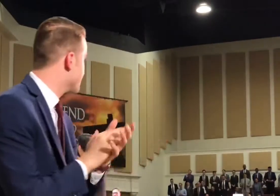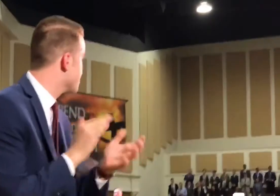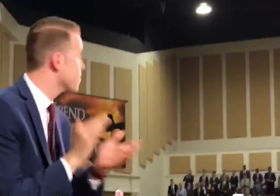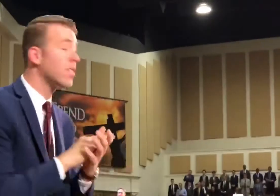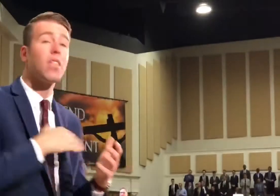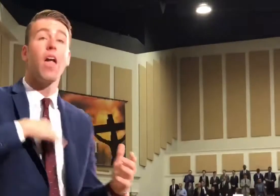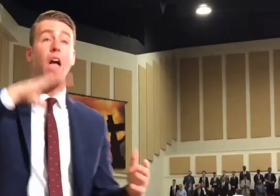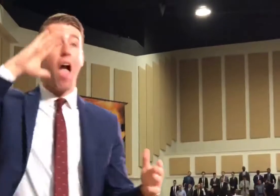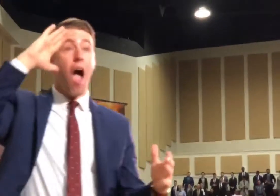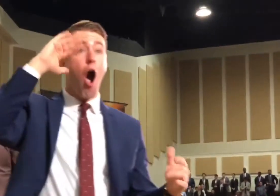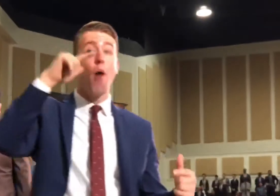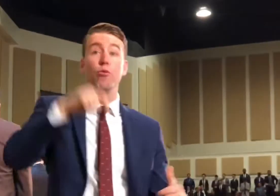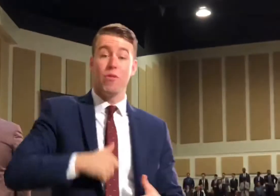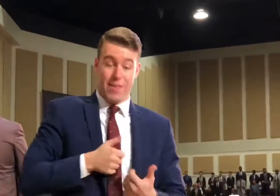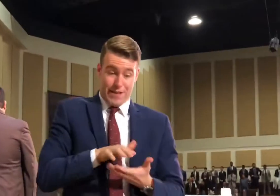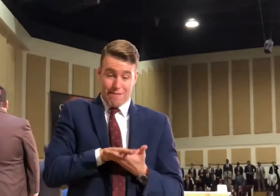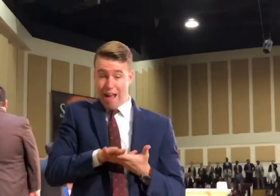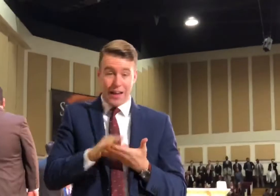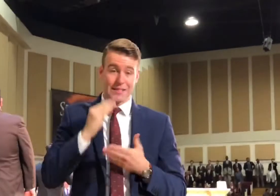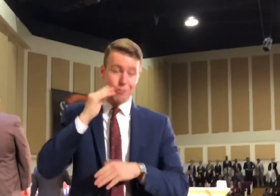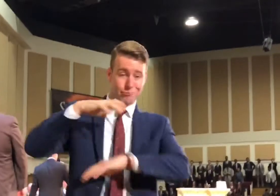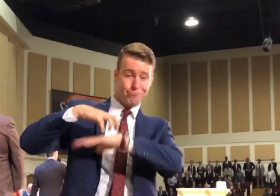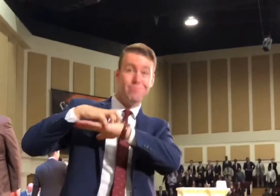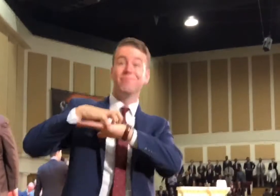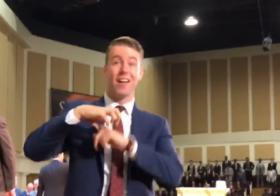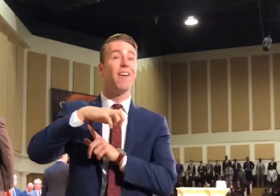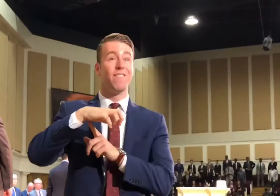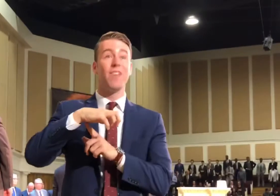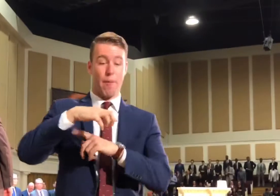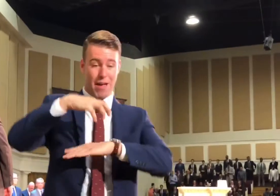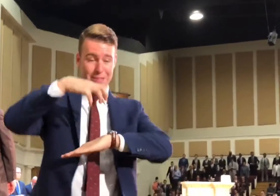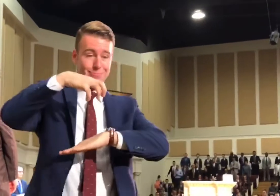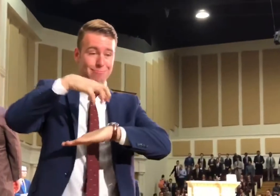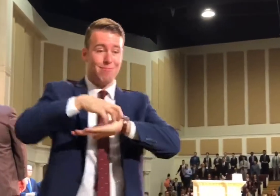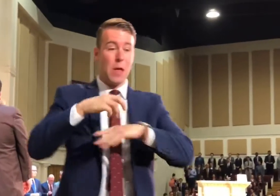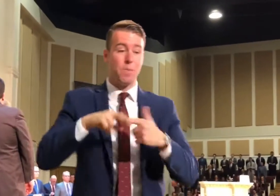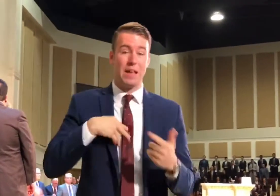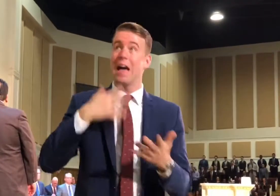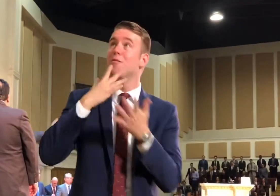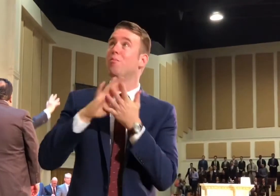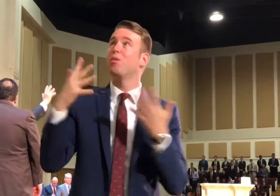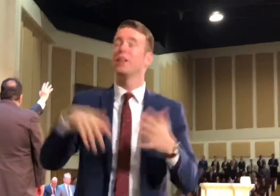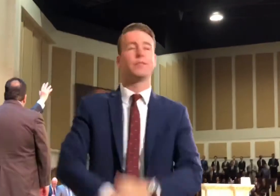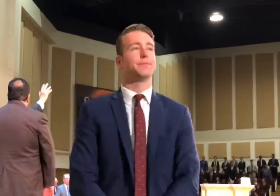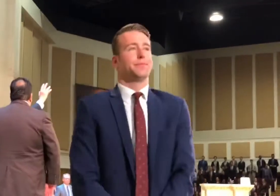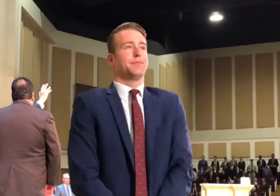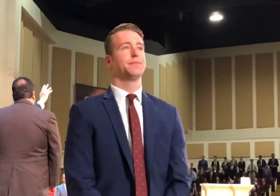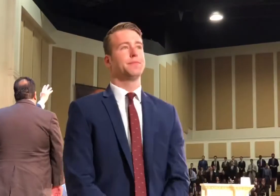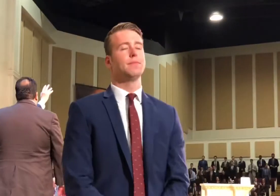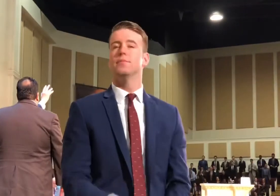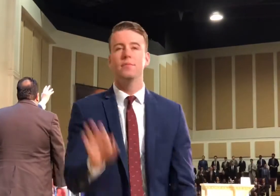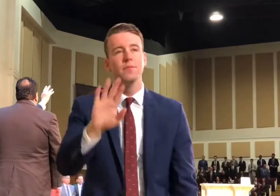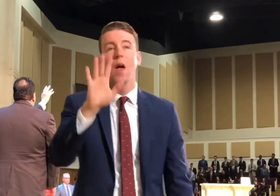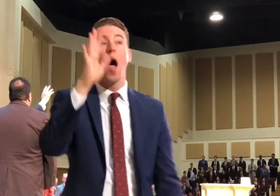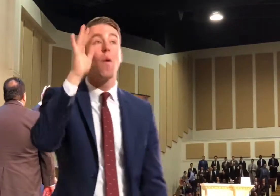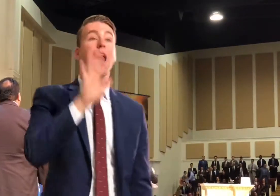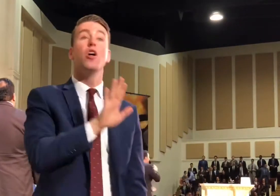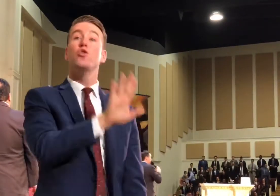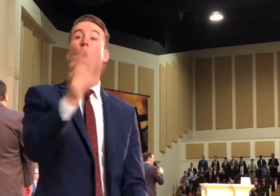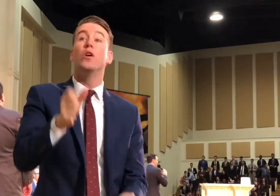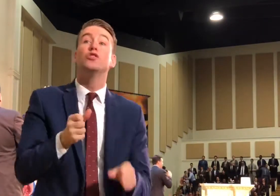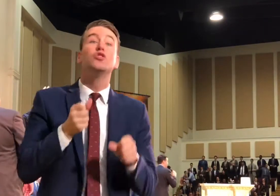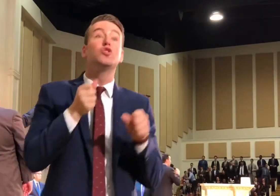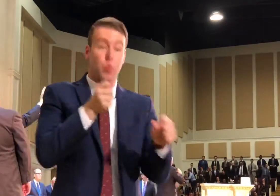I hope you live in a nice house, but I hope it never silences your praise and mutes your worship, because your